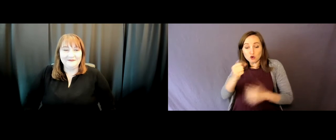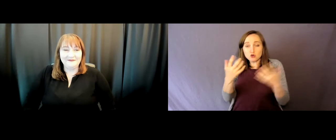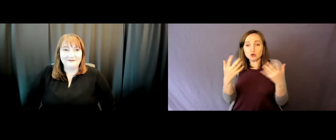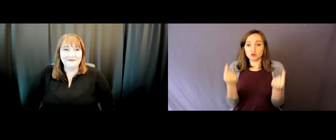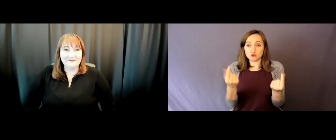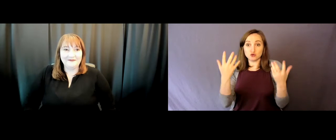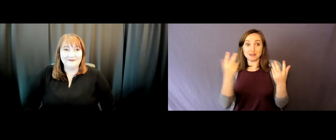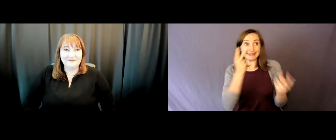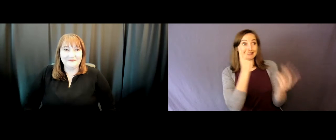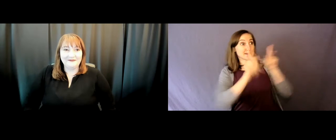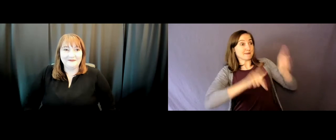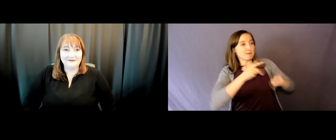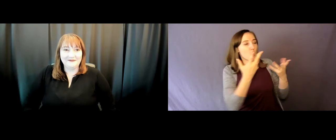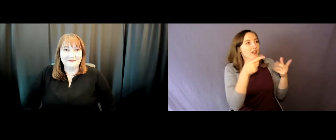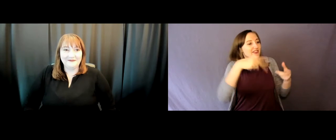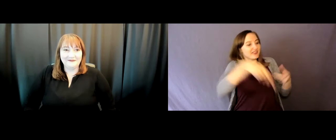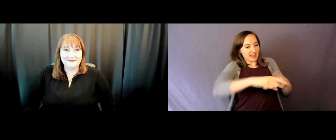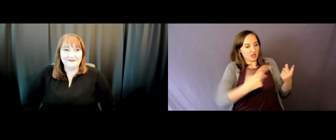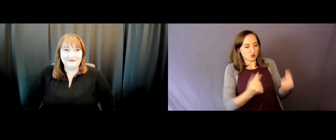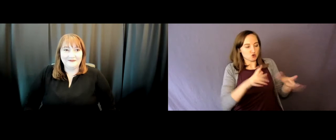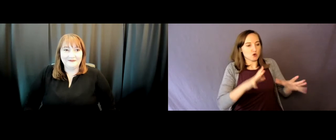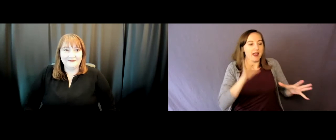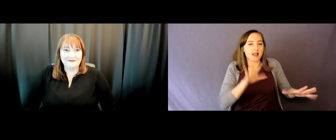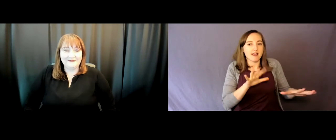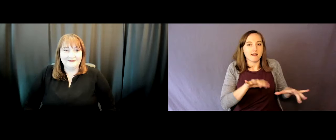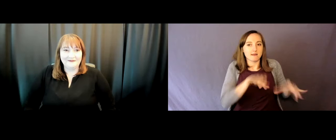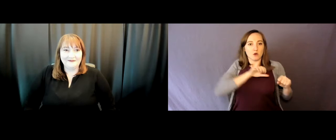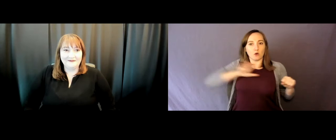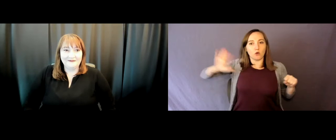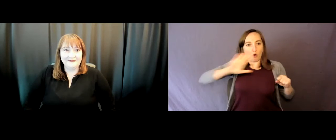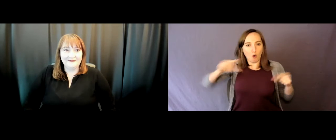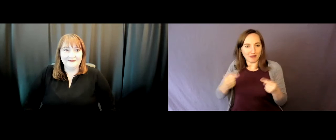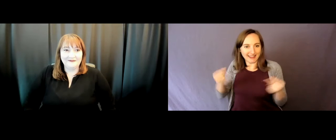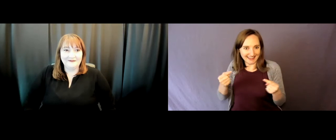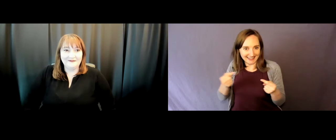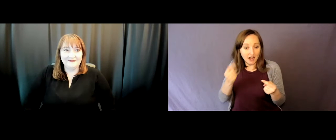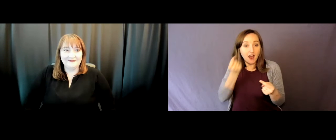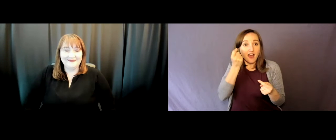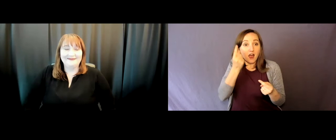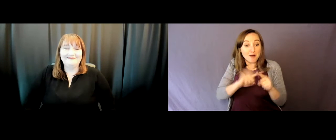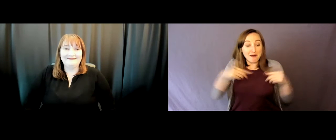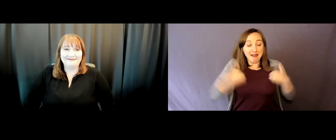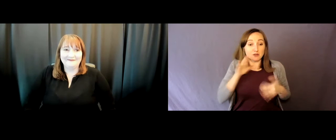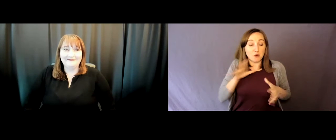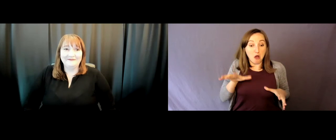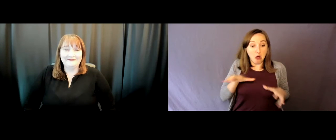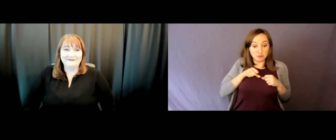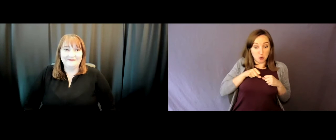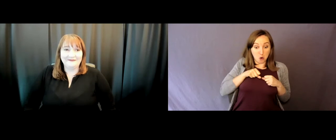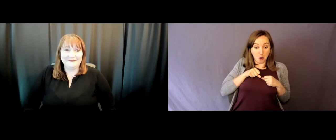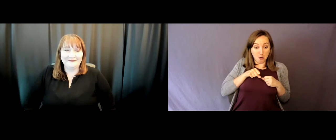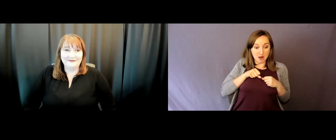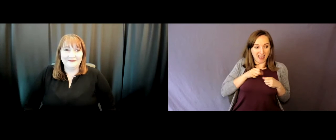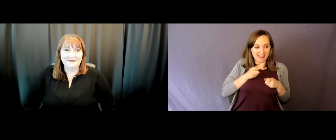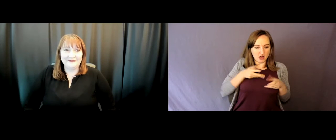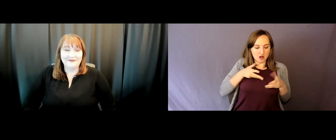trauma or pain that you have. But the problem with some dogs is that they hold it. And so it's important for dogs to get Reiki too. That